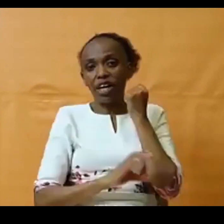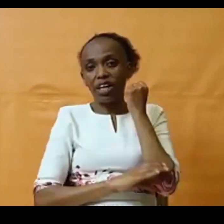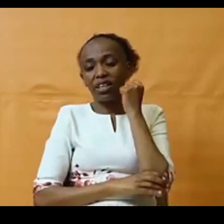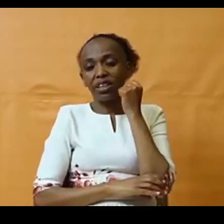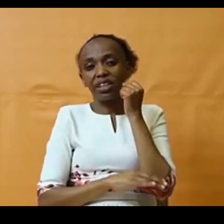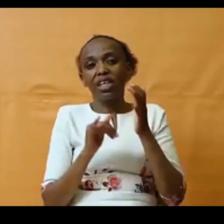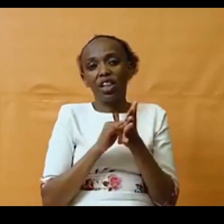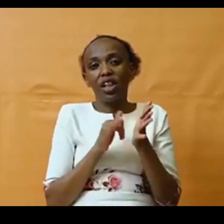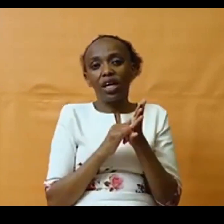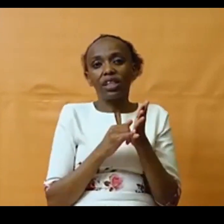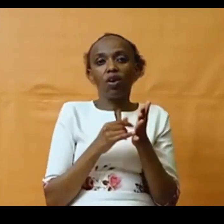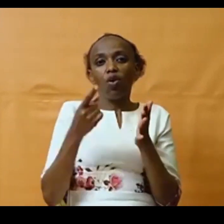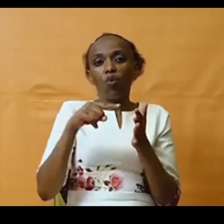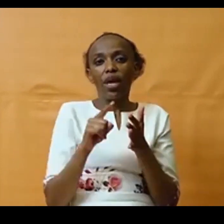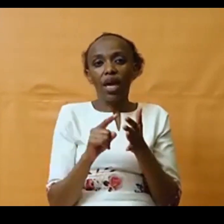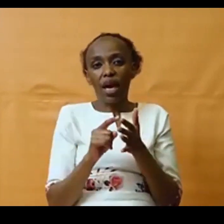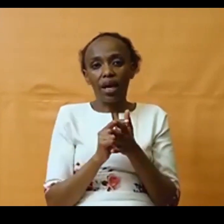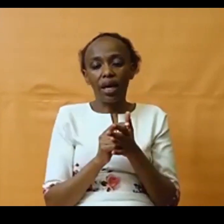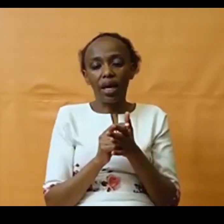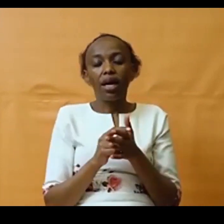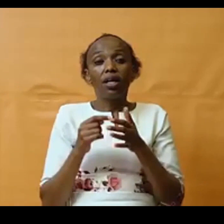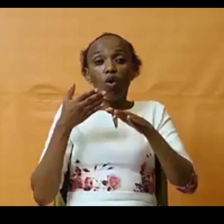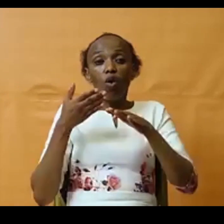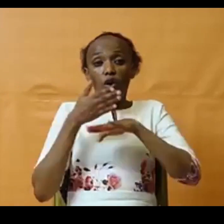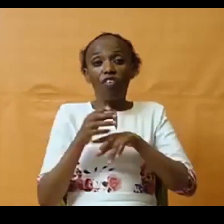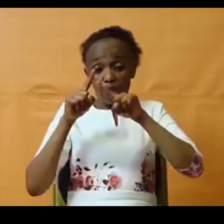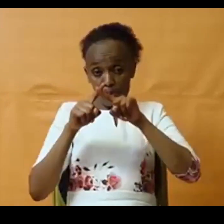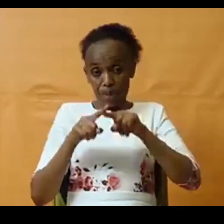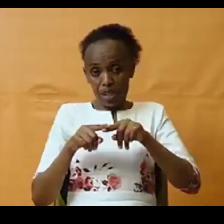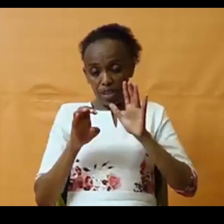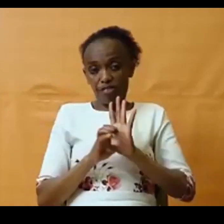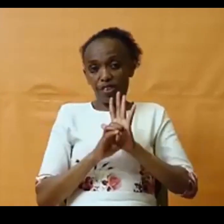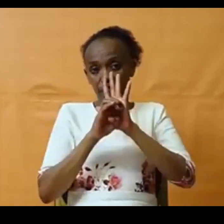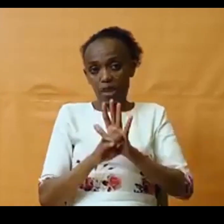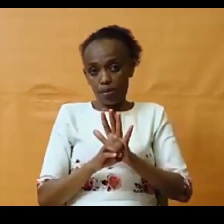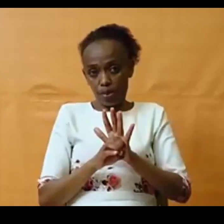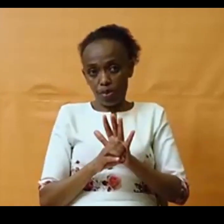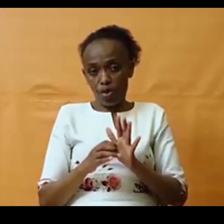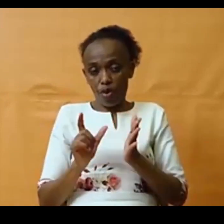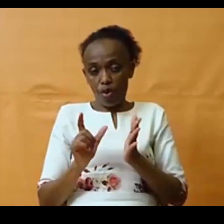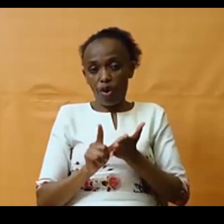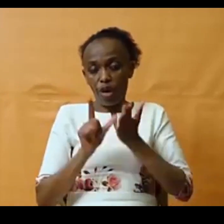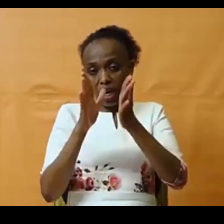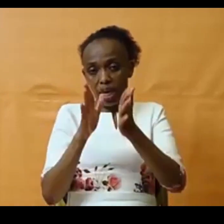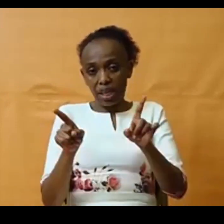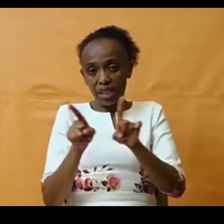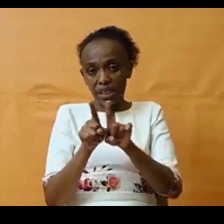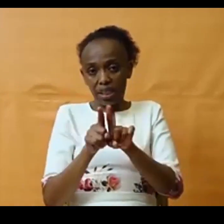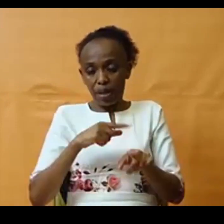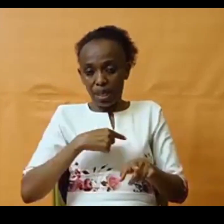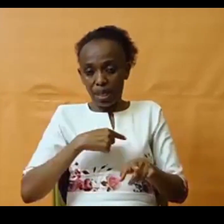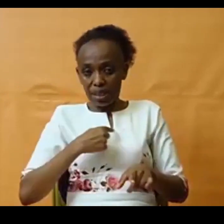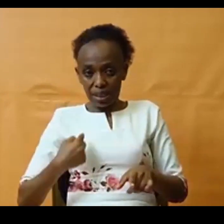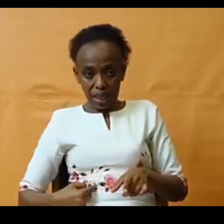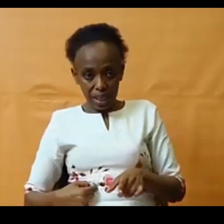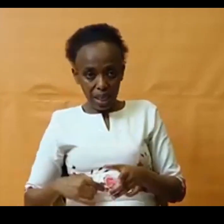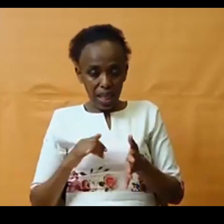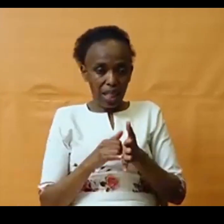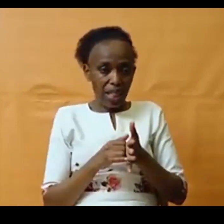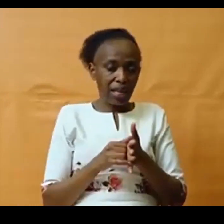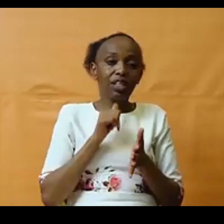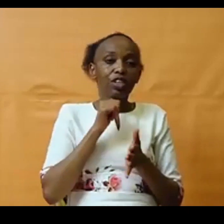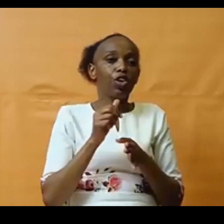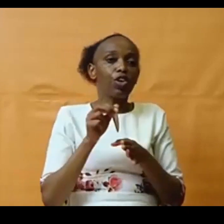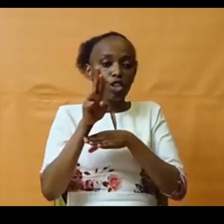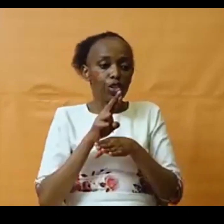that we're not overly reliant, for example, on a creditor like China, which doesn't use these types of risk